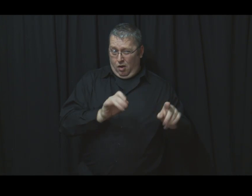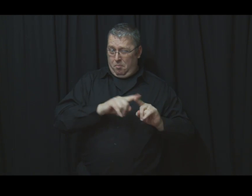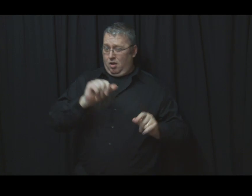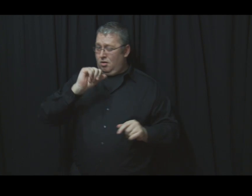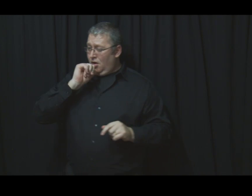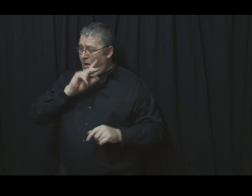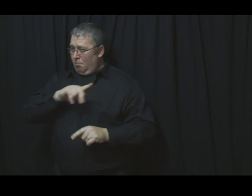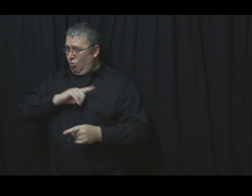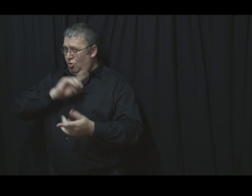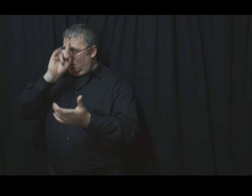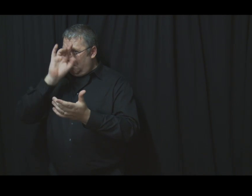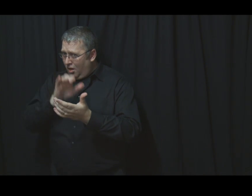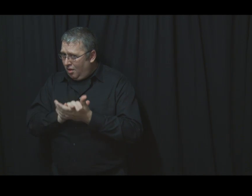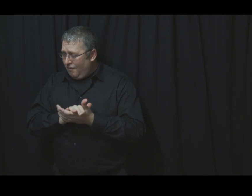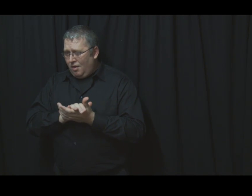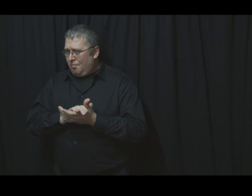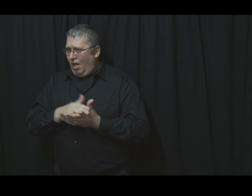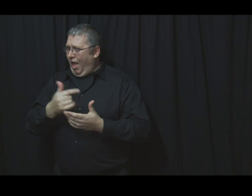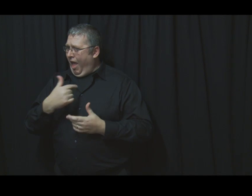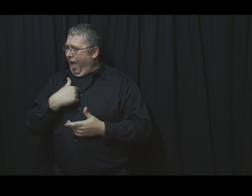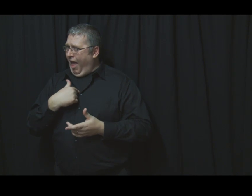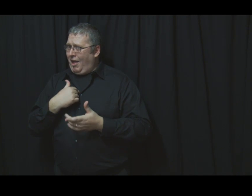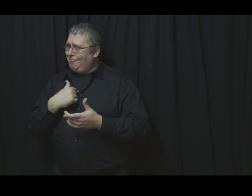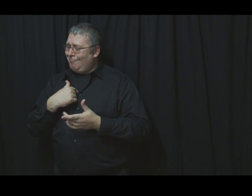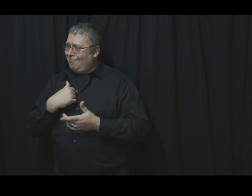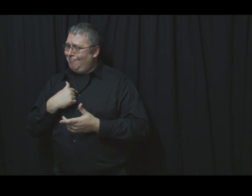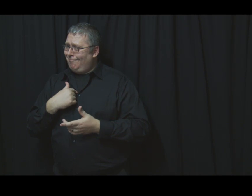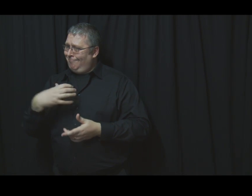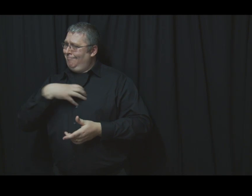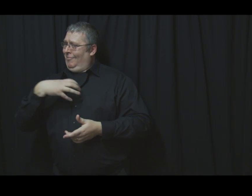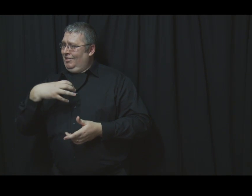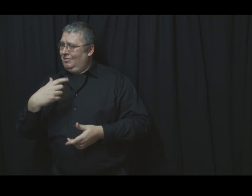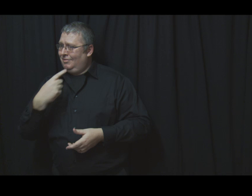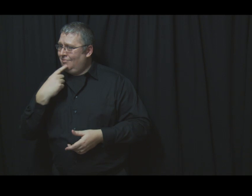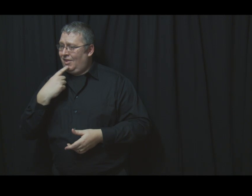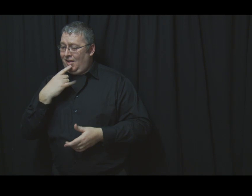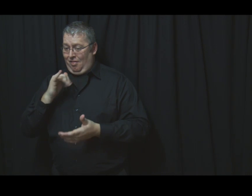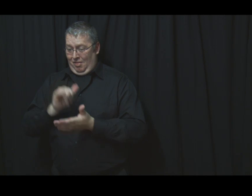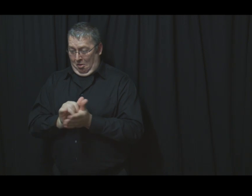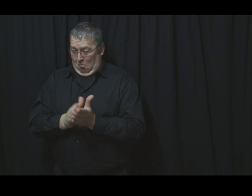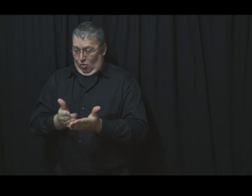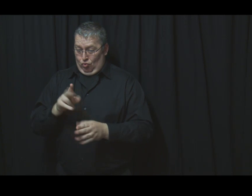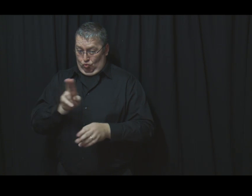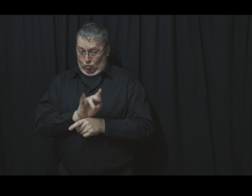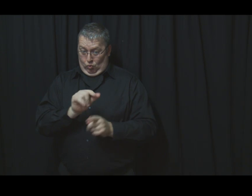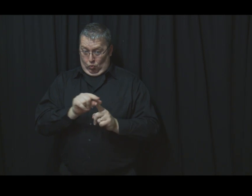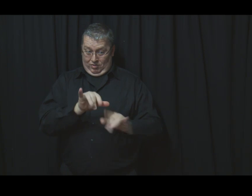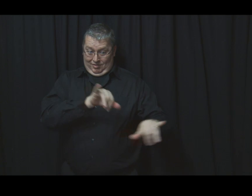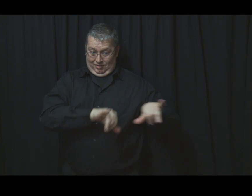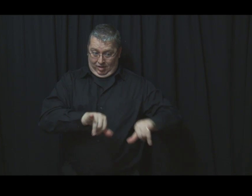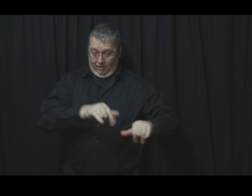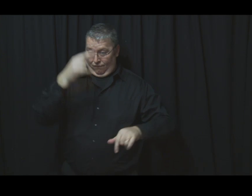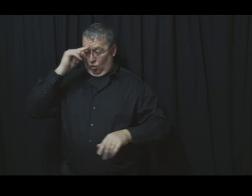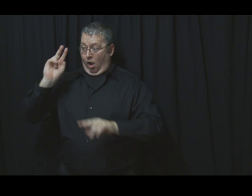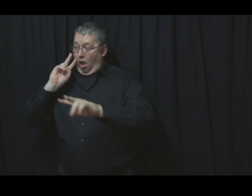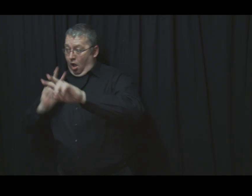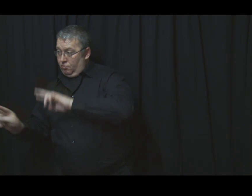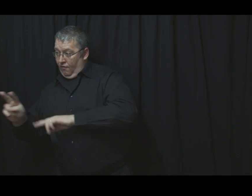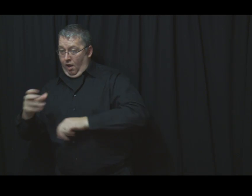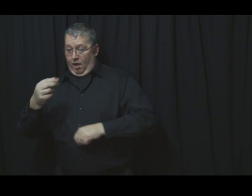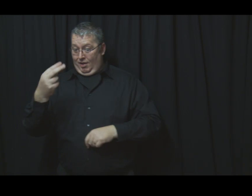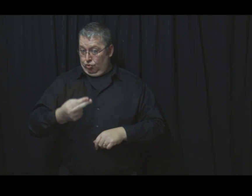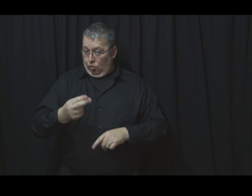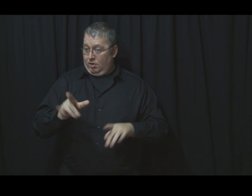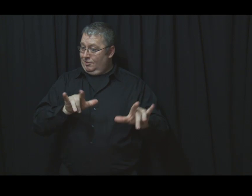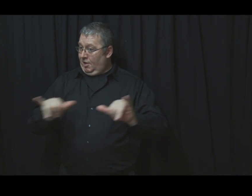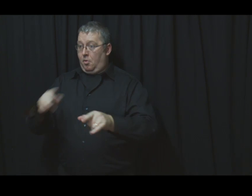ideological beliefs? I assert this. Public school textbooks are using the same word science for observational and historical science. They arbitrarily